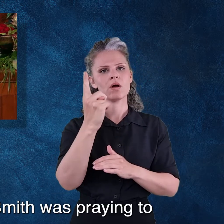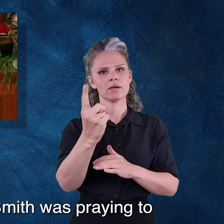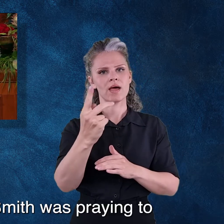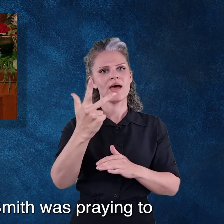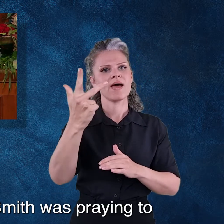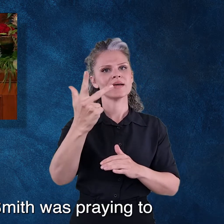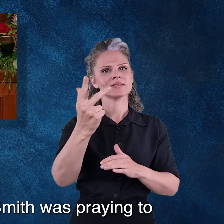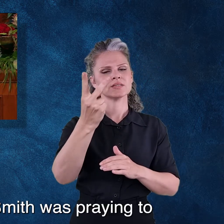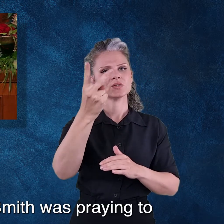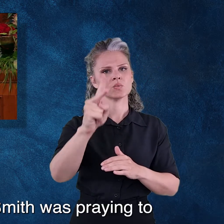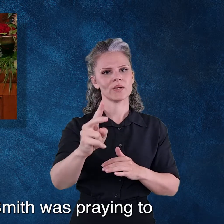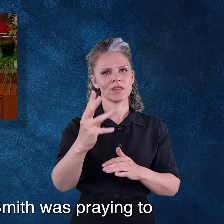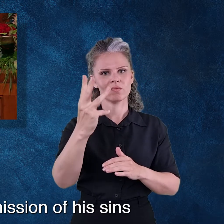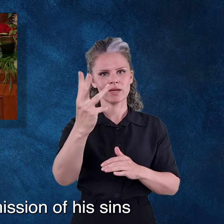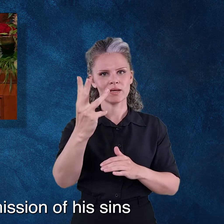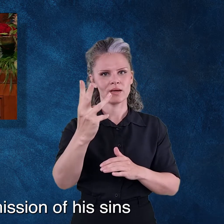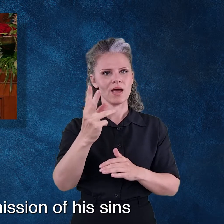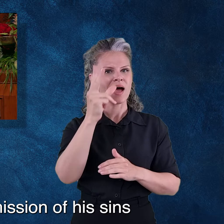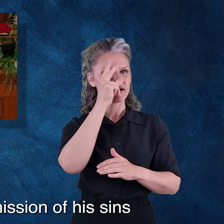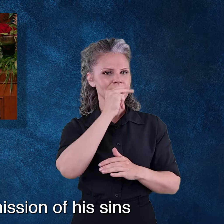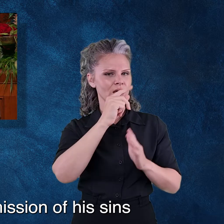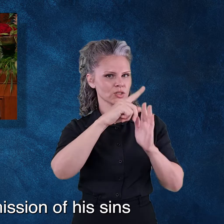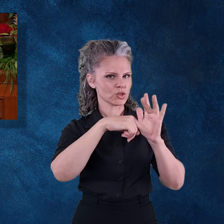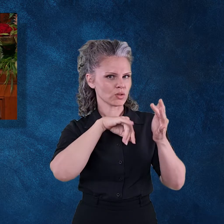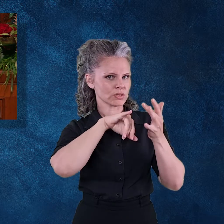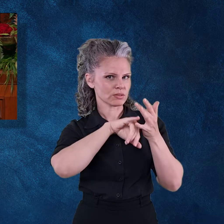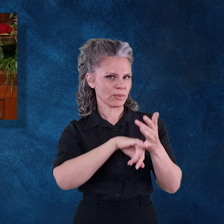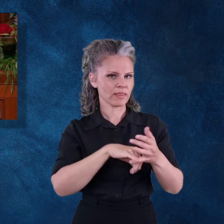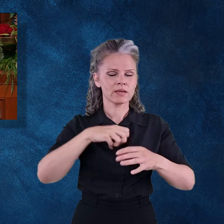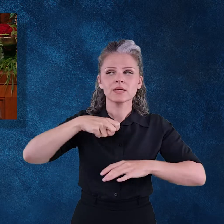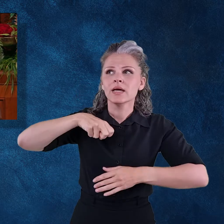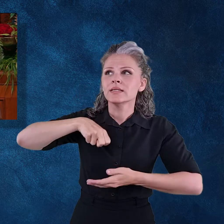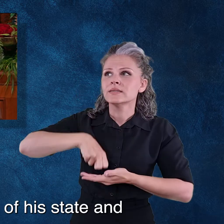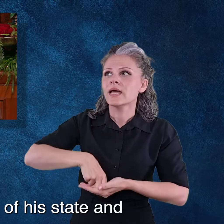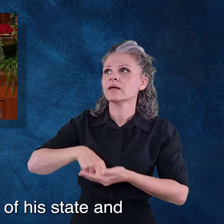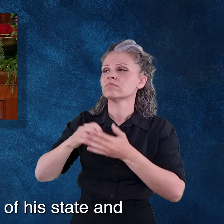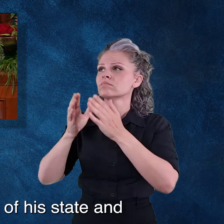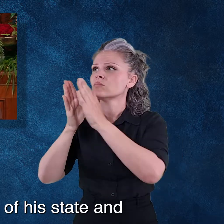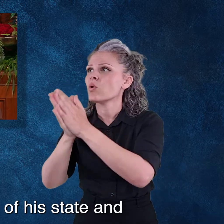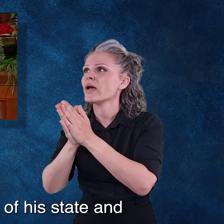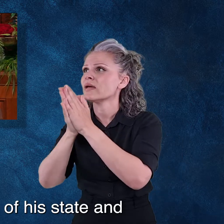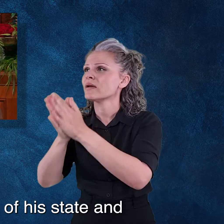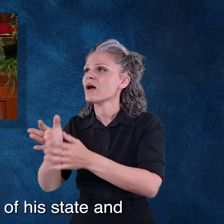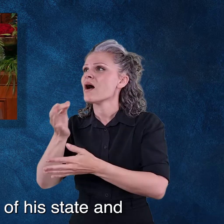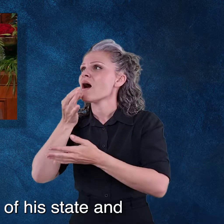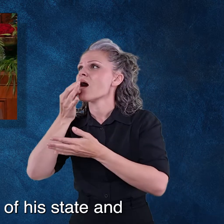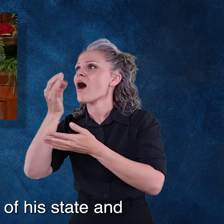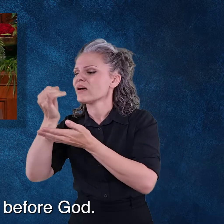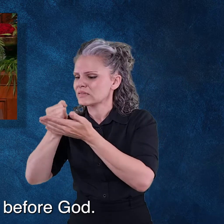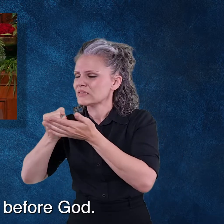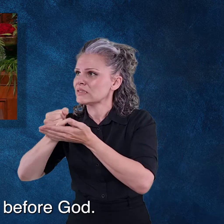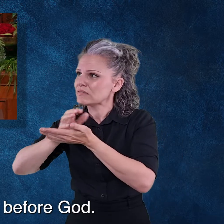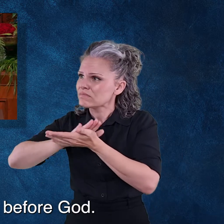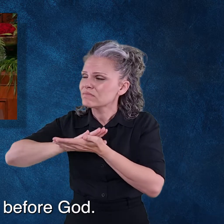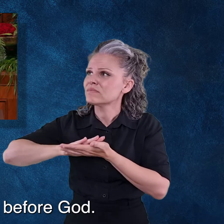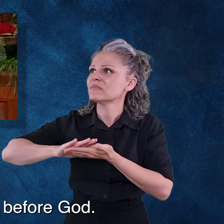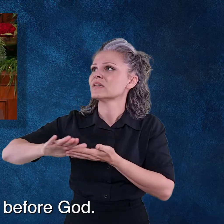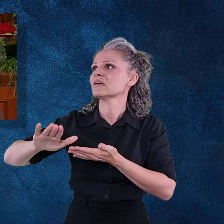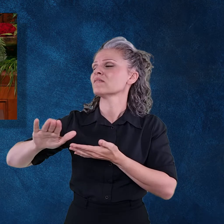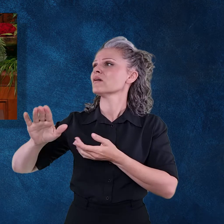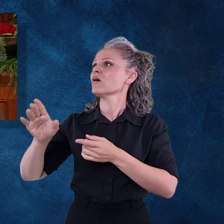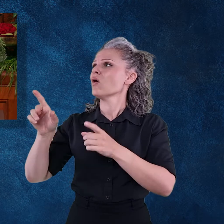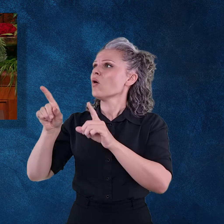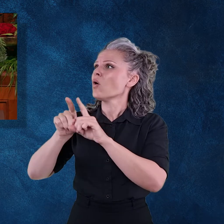young Joseph Smith was praying to receive a remission of his sins and to know of his state and standing before